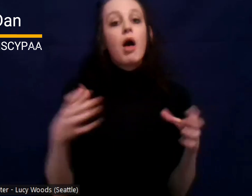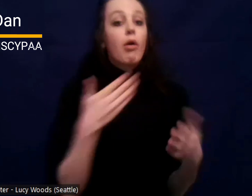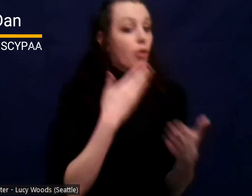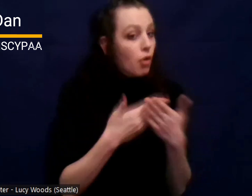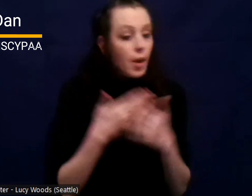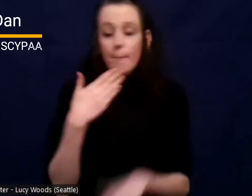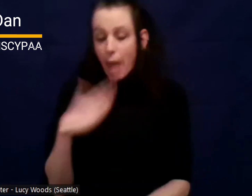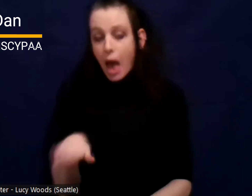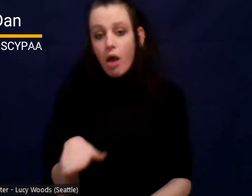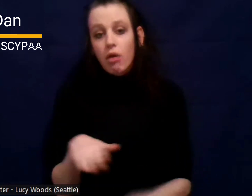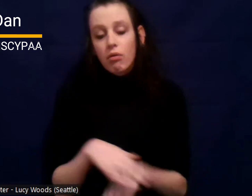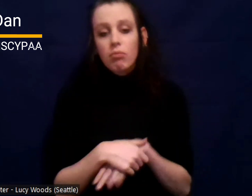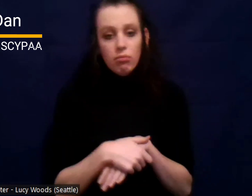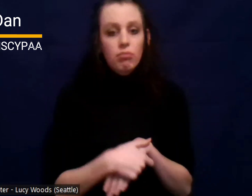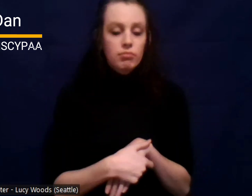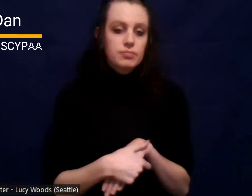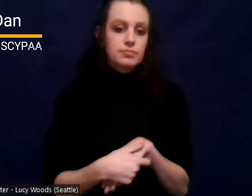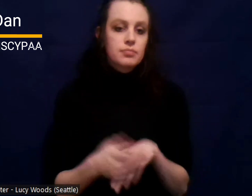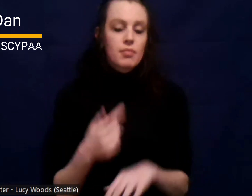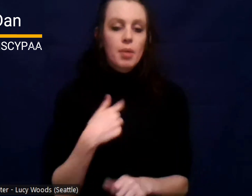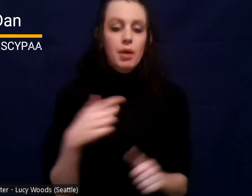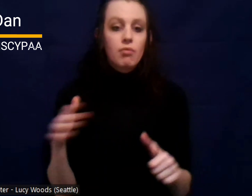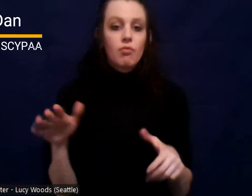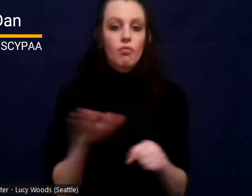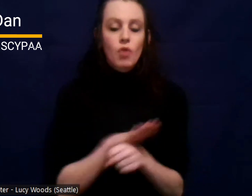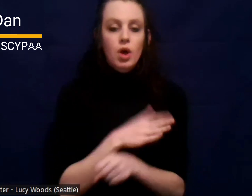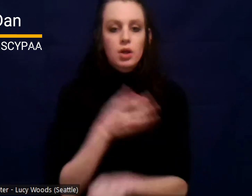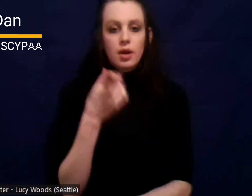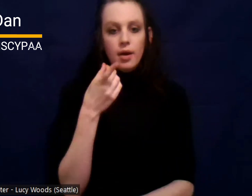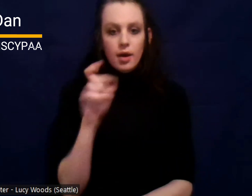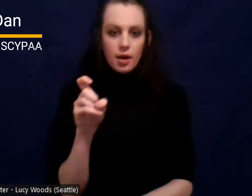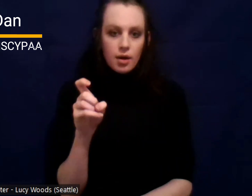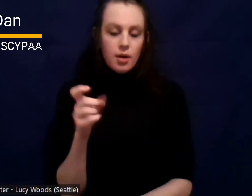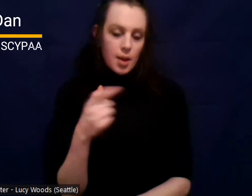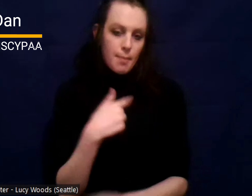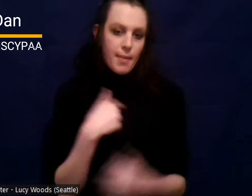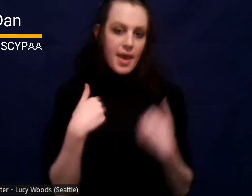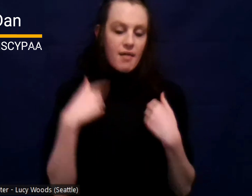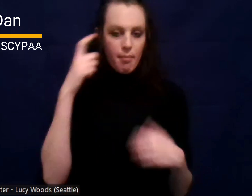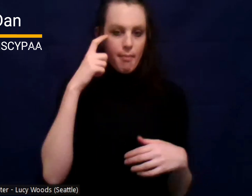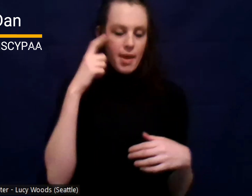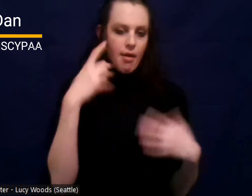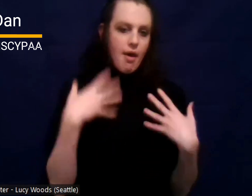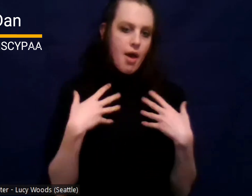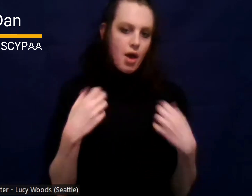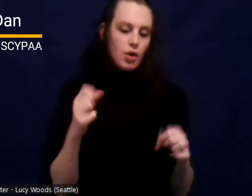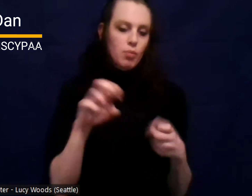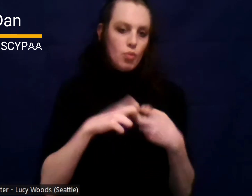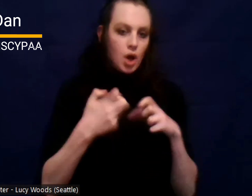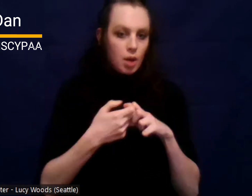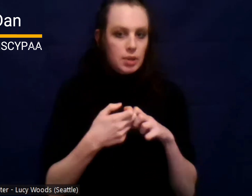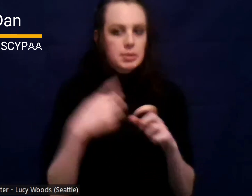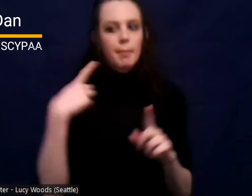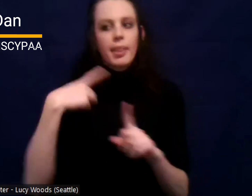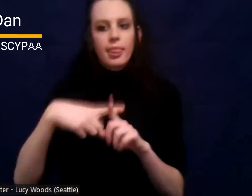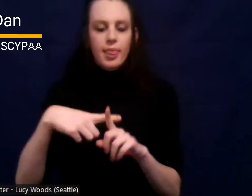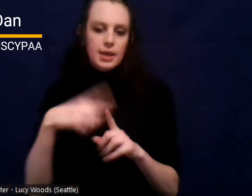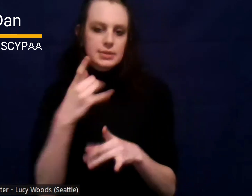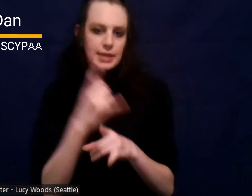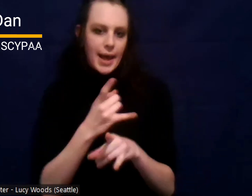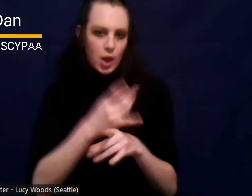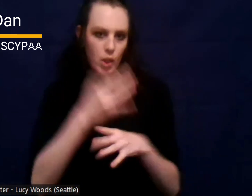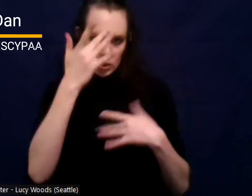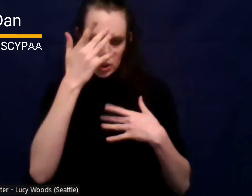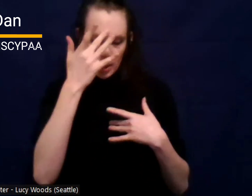Um, I'm dually diagnosed. I suffer from mental health issues as well as alcoholism. So I